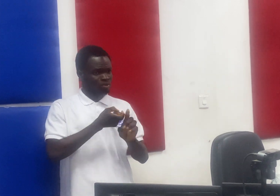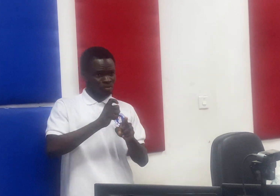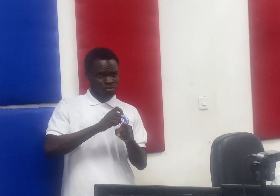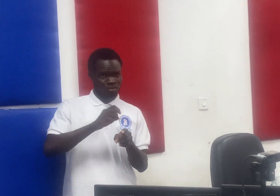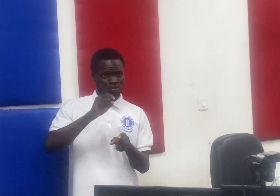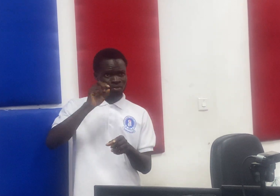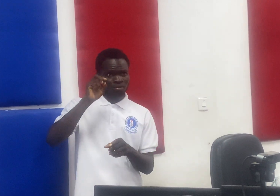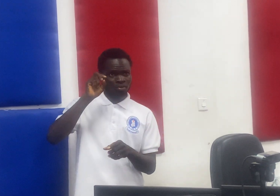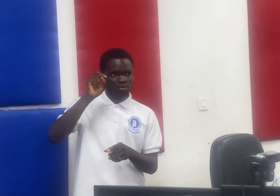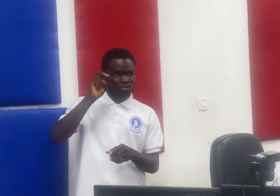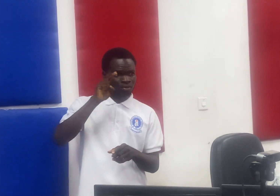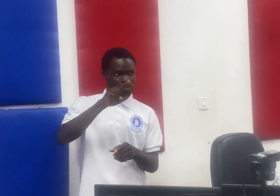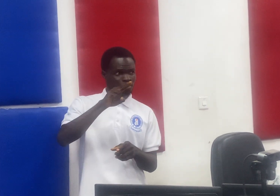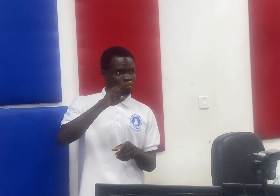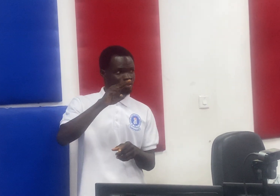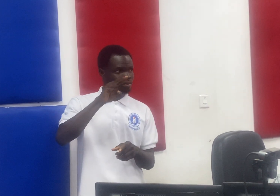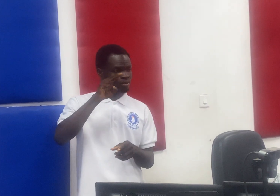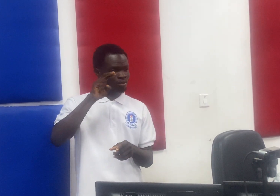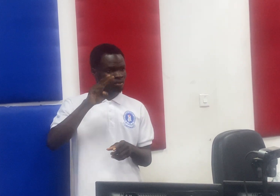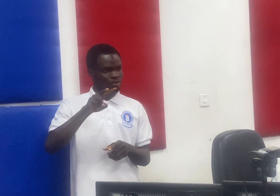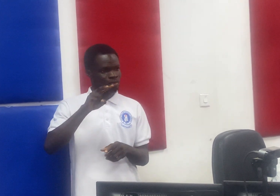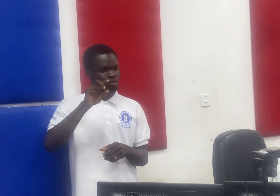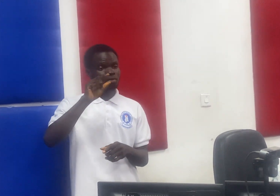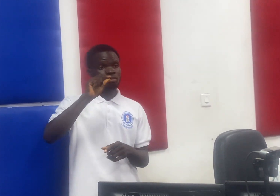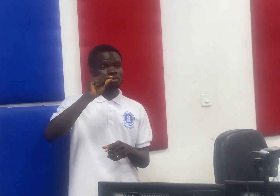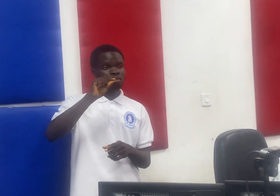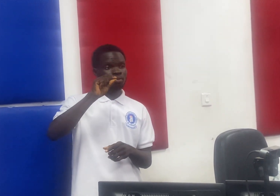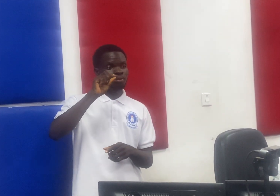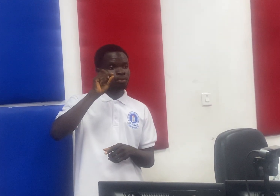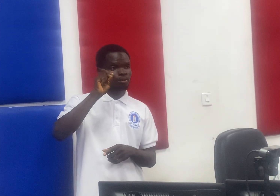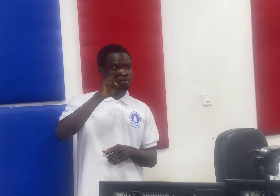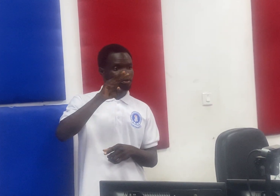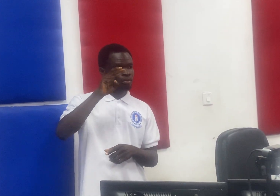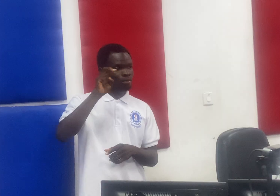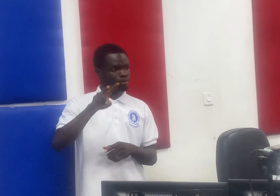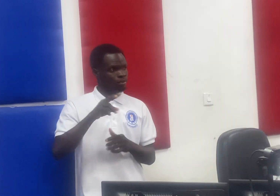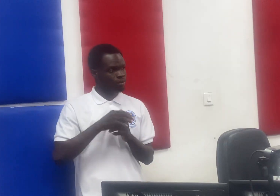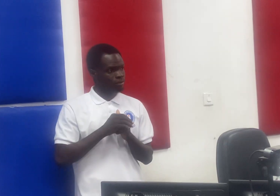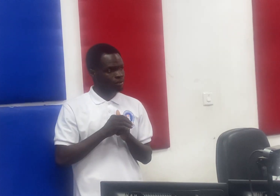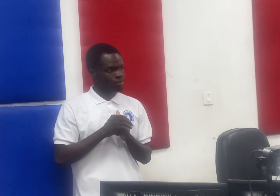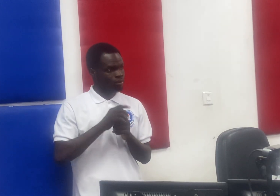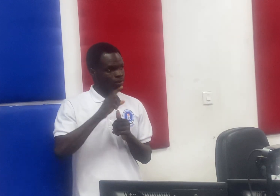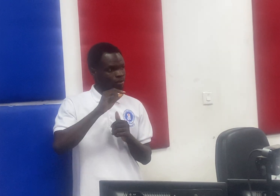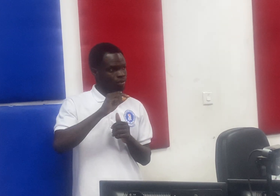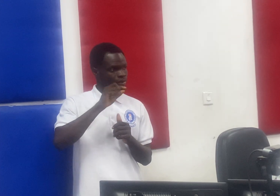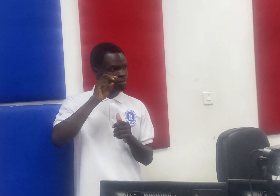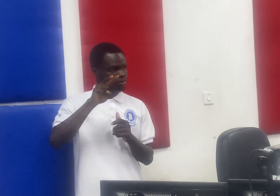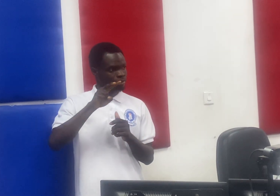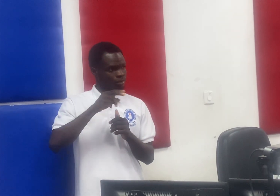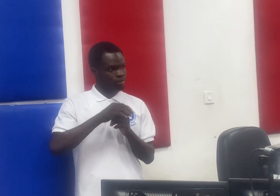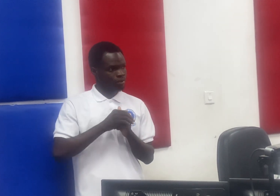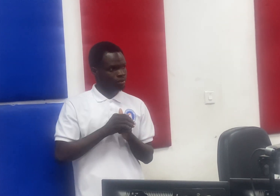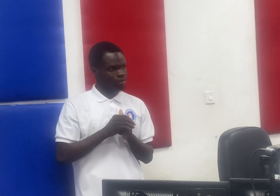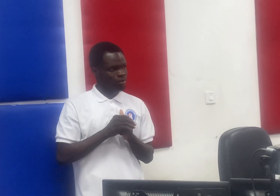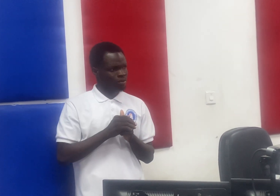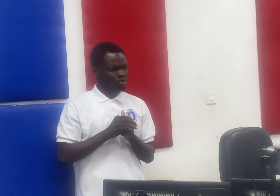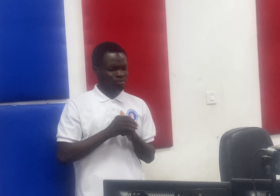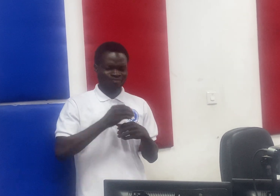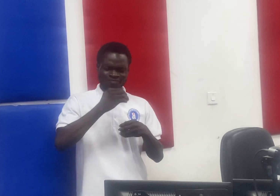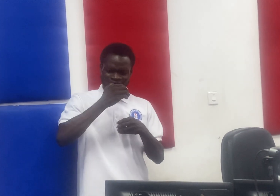I was pregnant. But I was able to take care of my child by myself. I took care of everything. When I go